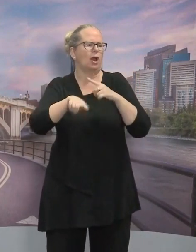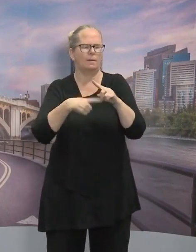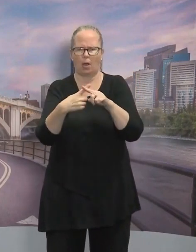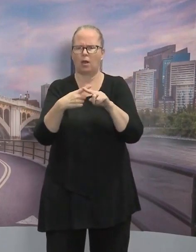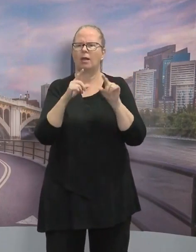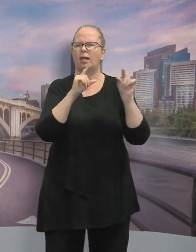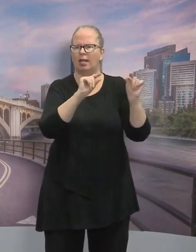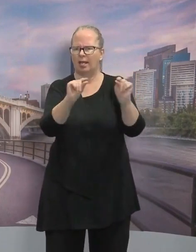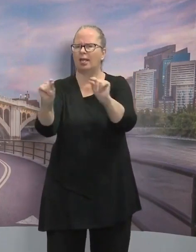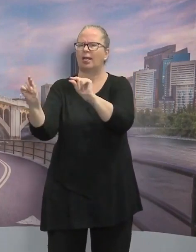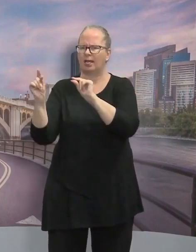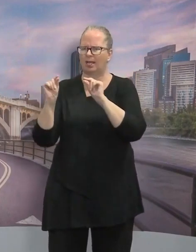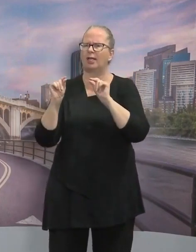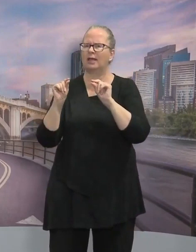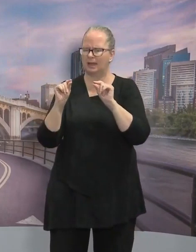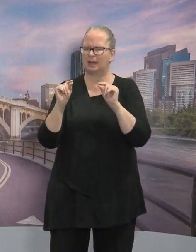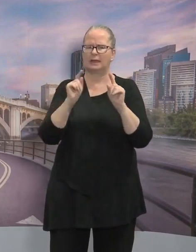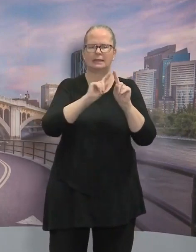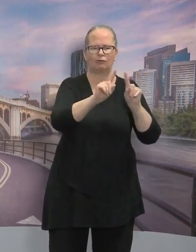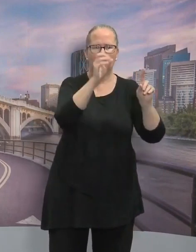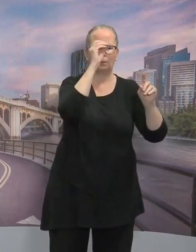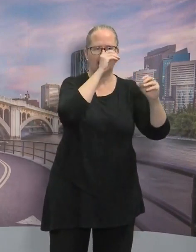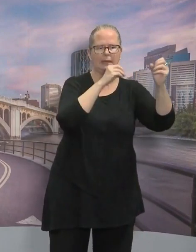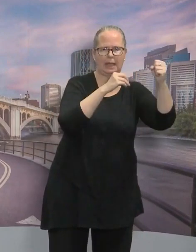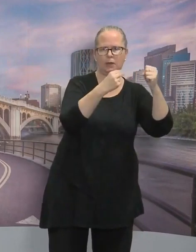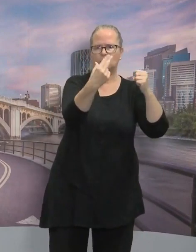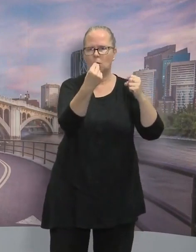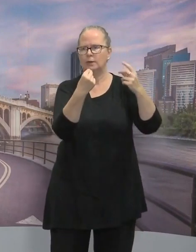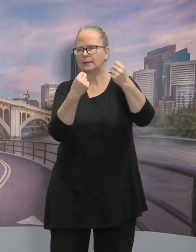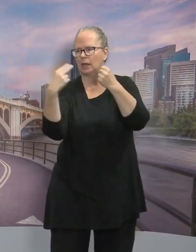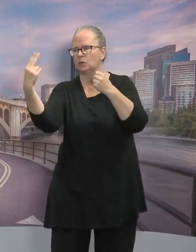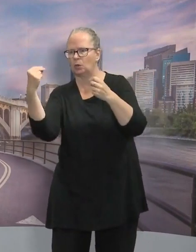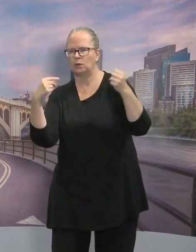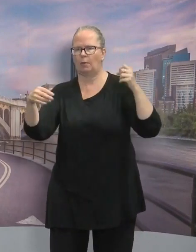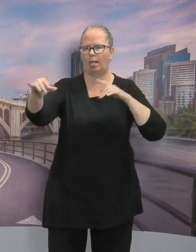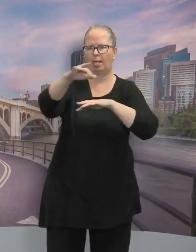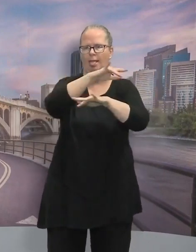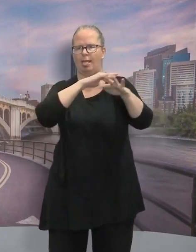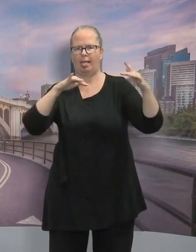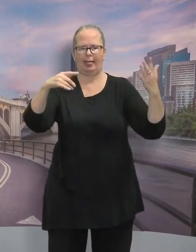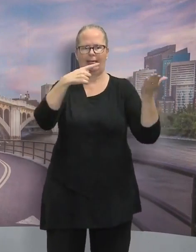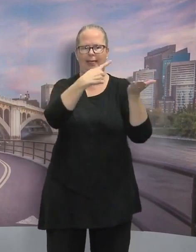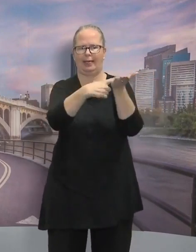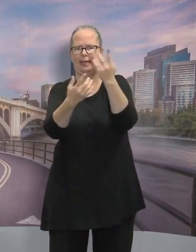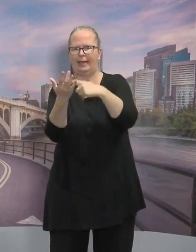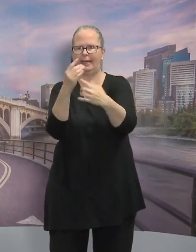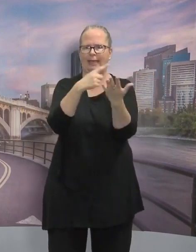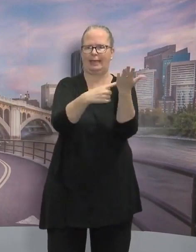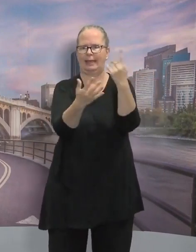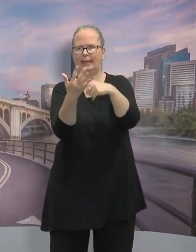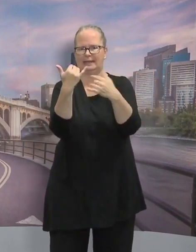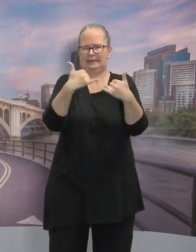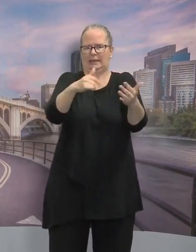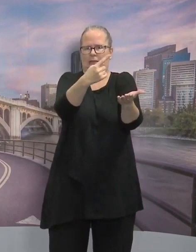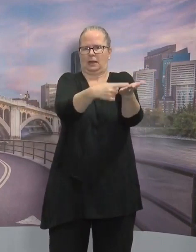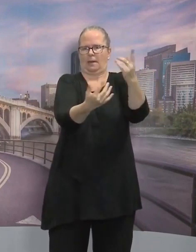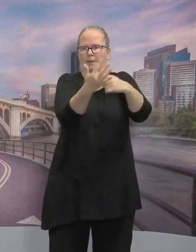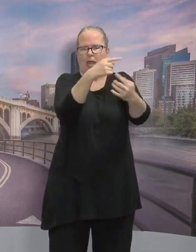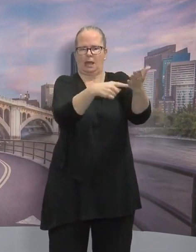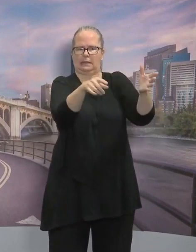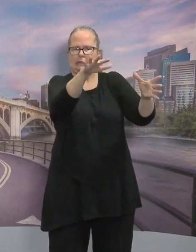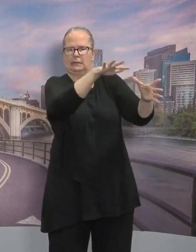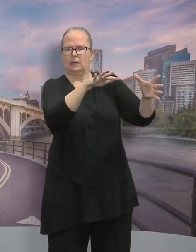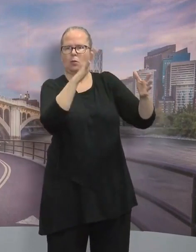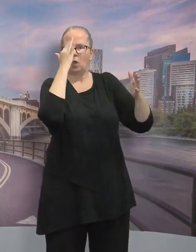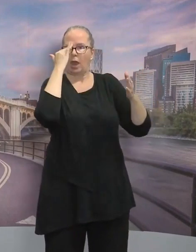opinion among some of the different merchants along Stephen Avenue about it. Also, there is a concern about funneling too